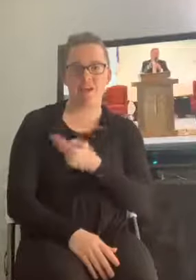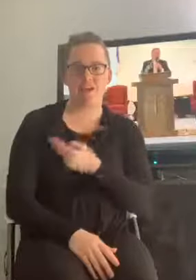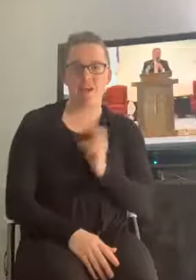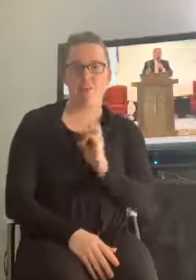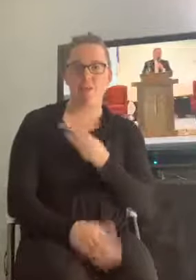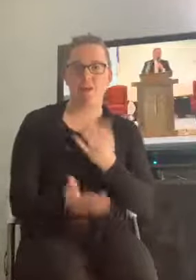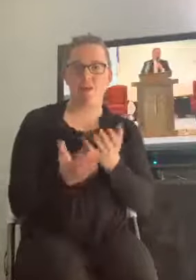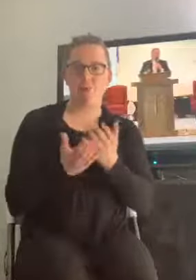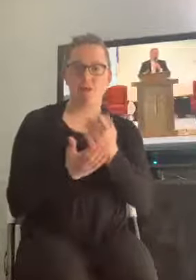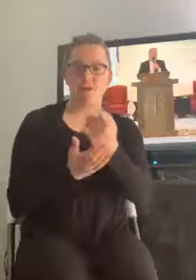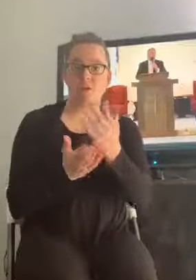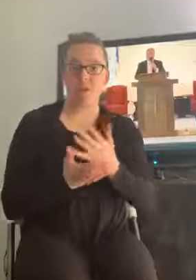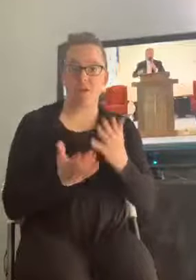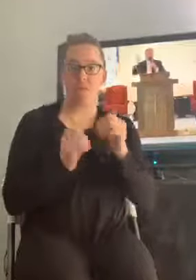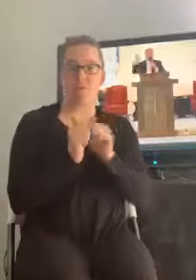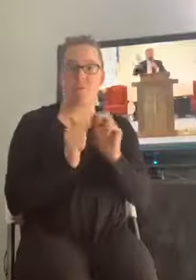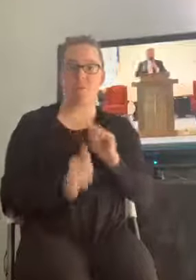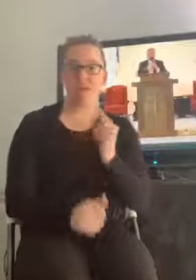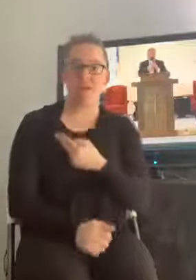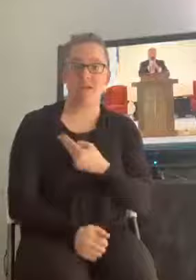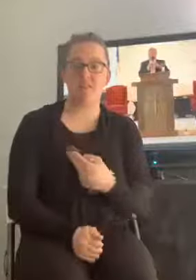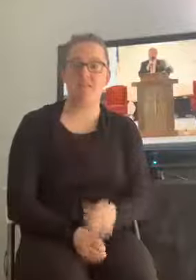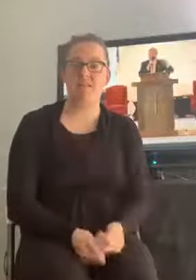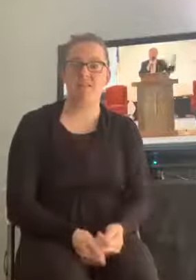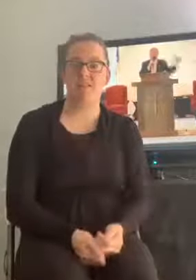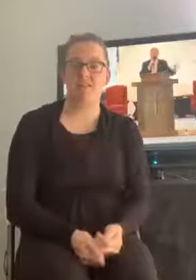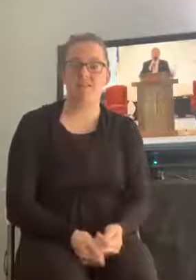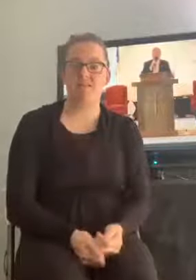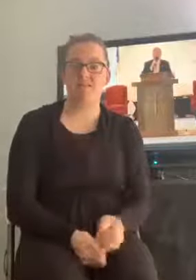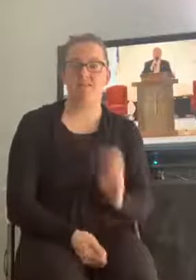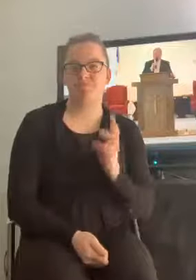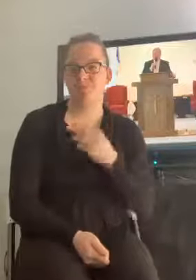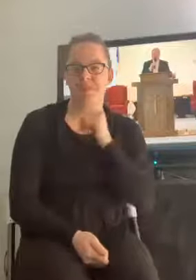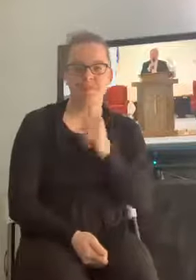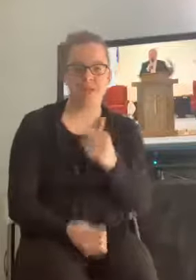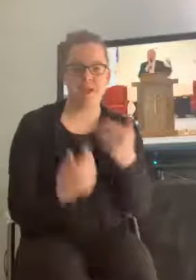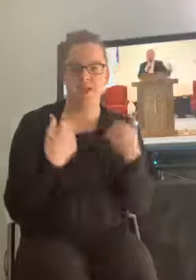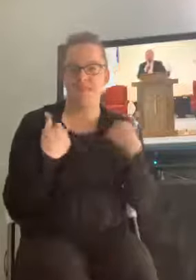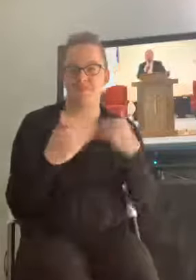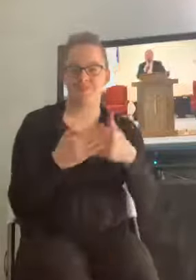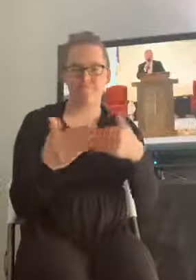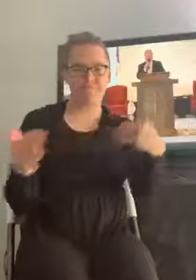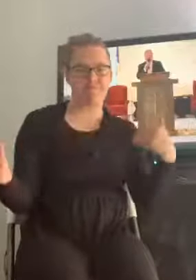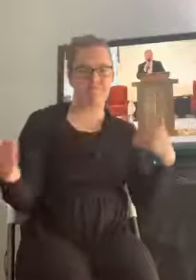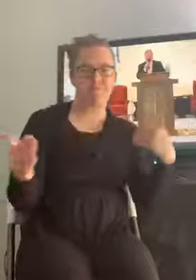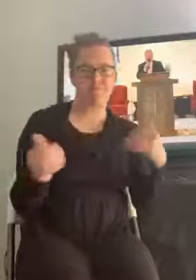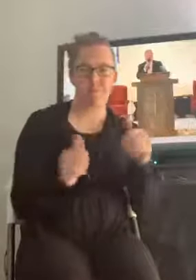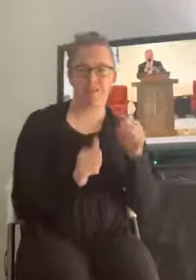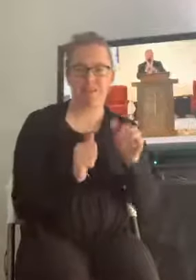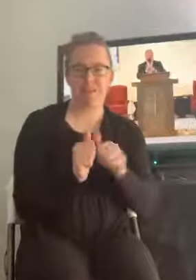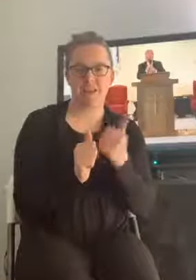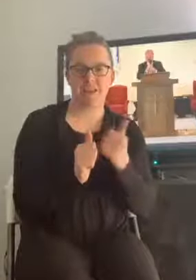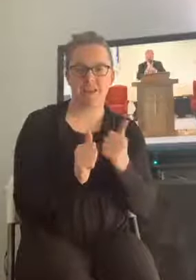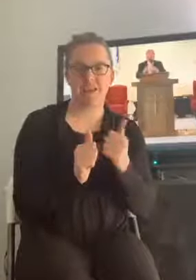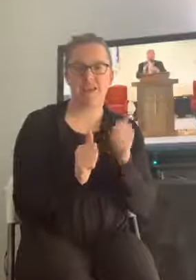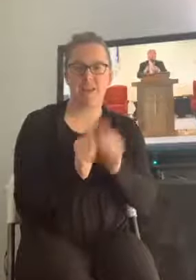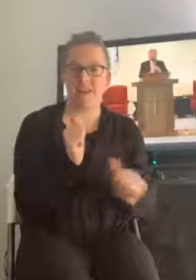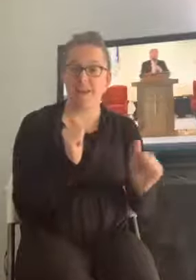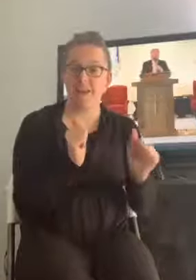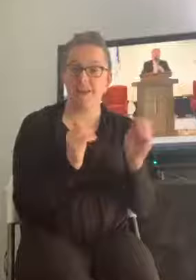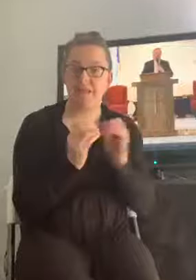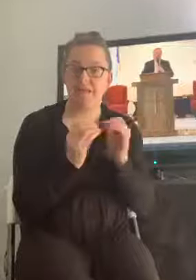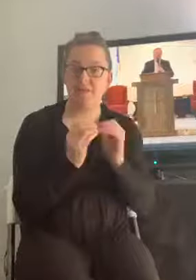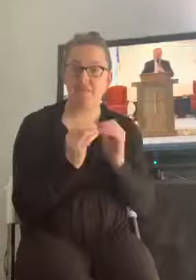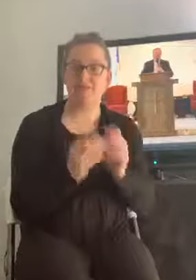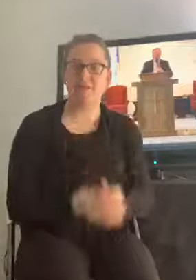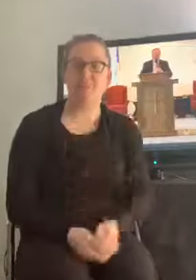in this building with us when we get back. And man, we're not going to have to social distance anymore. We can grab each other's necks and love on one another. But